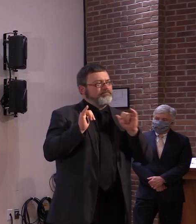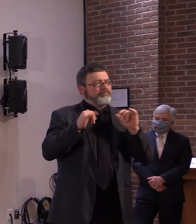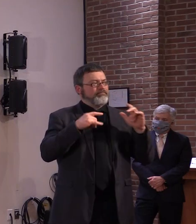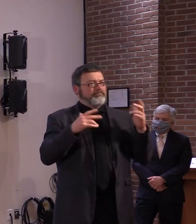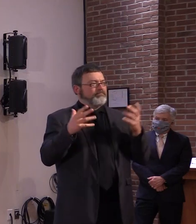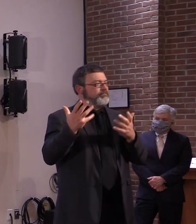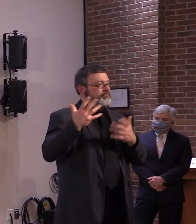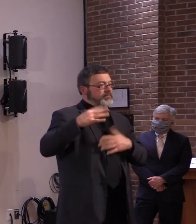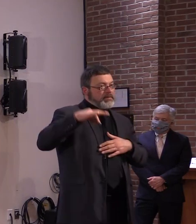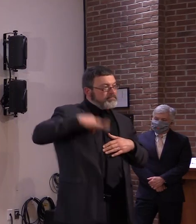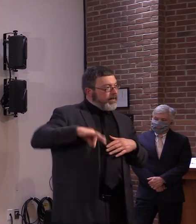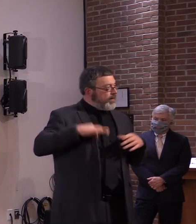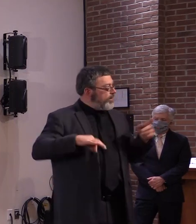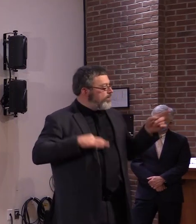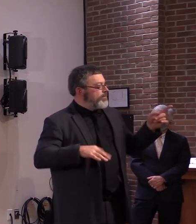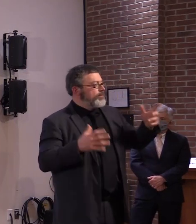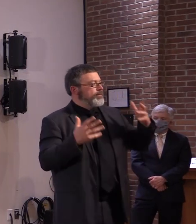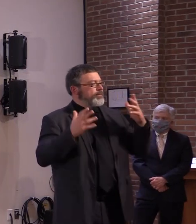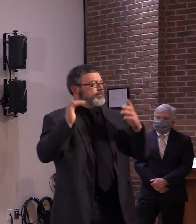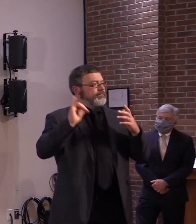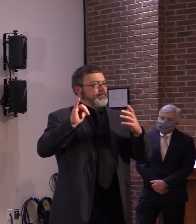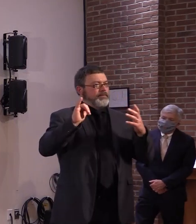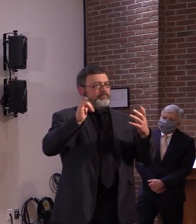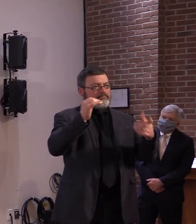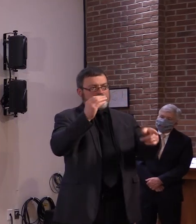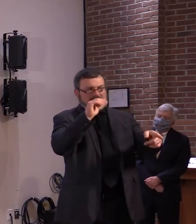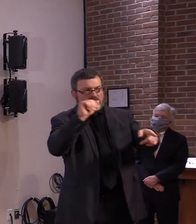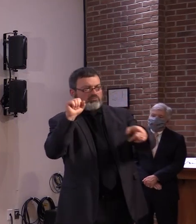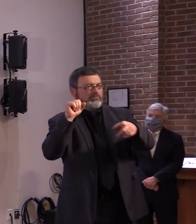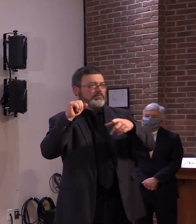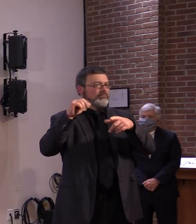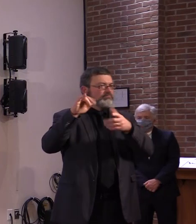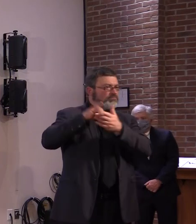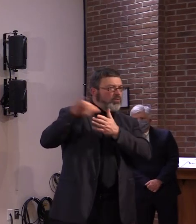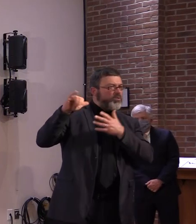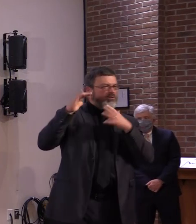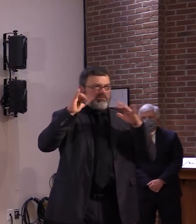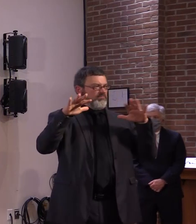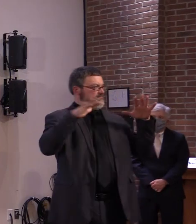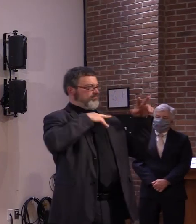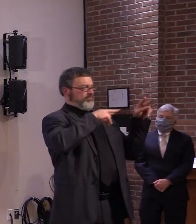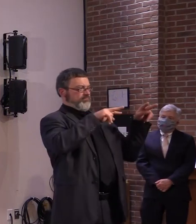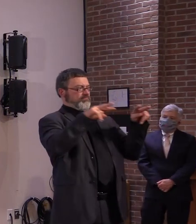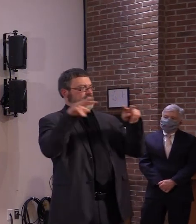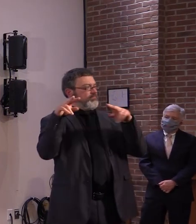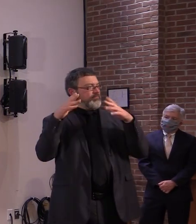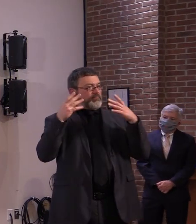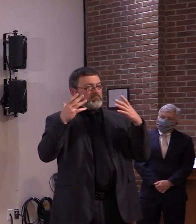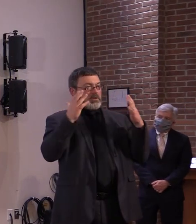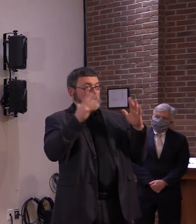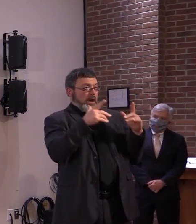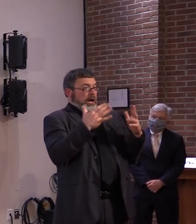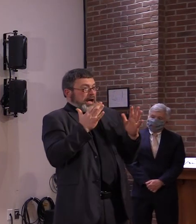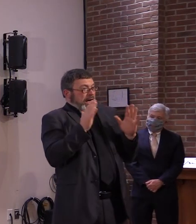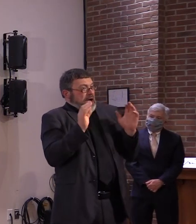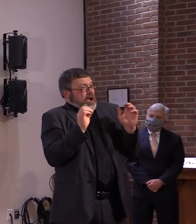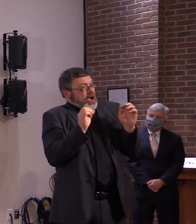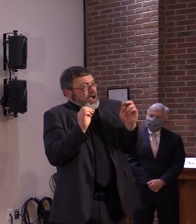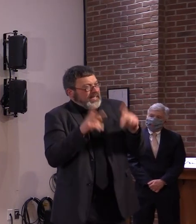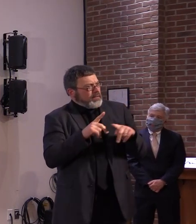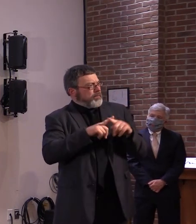and New York and Massachusetts. We're still okay. We're in good shape. There's no reason to panic.